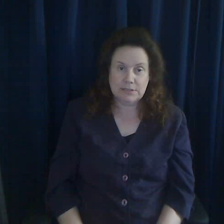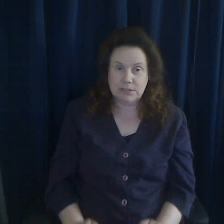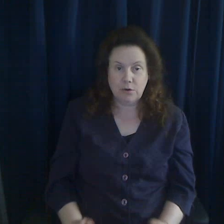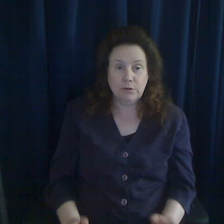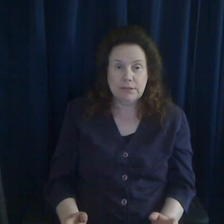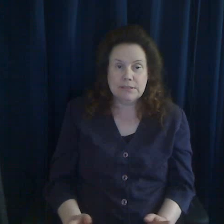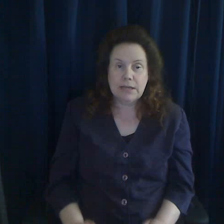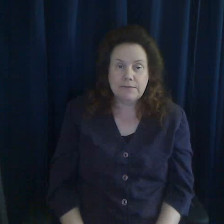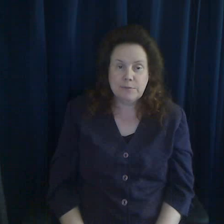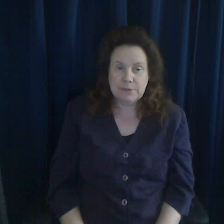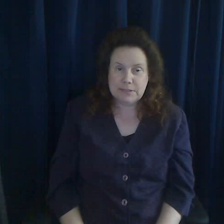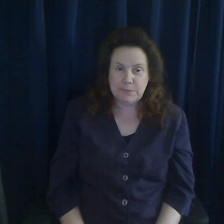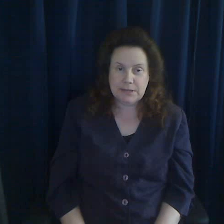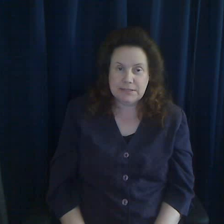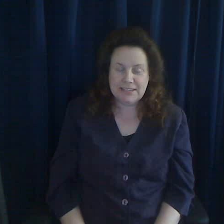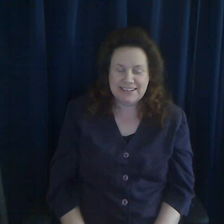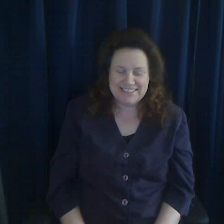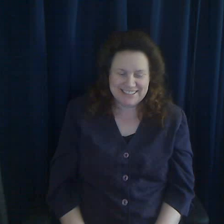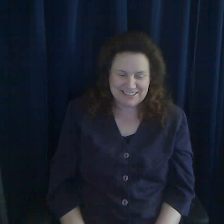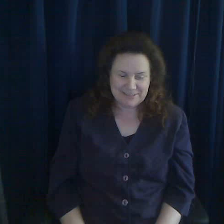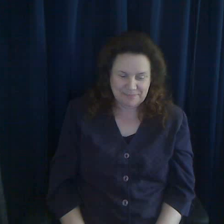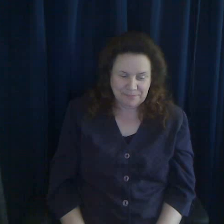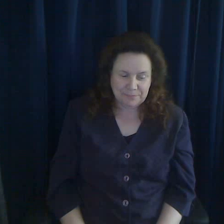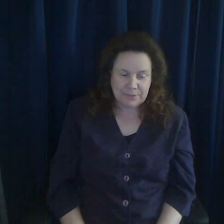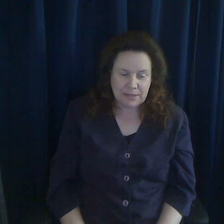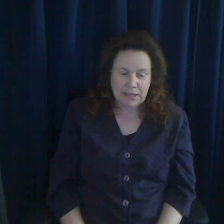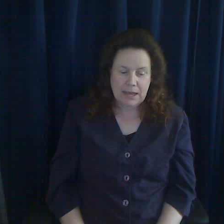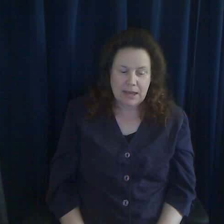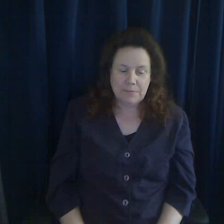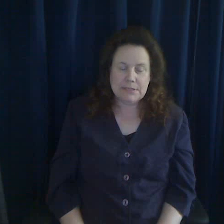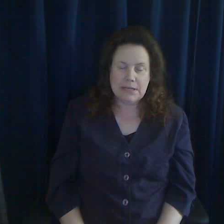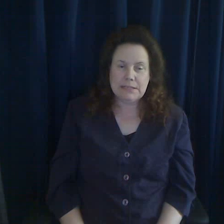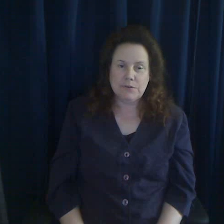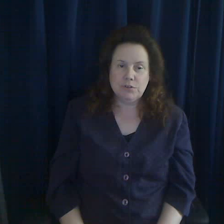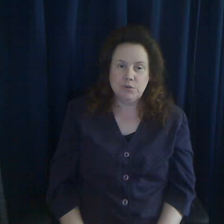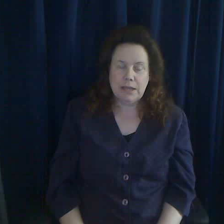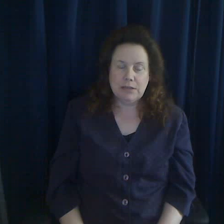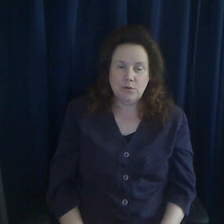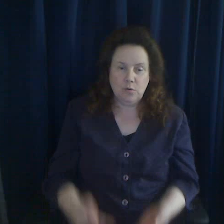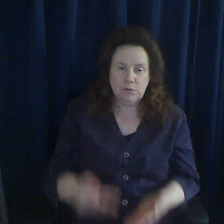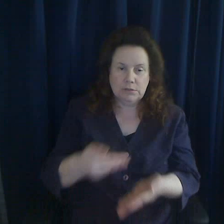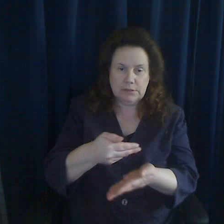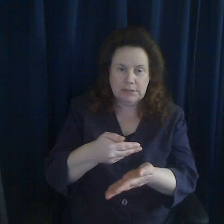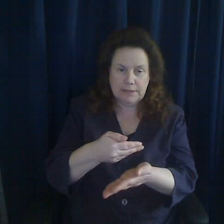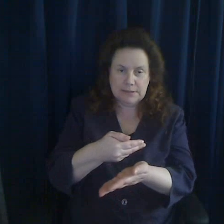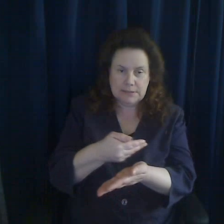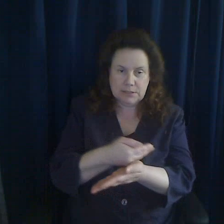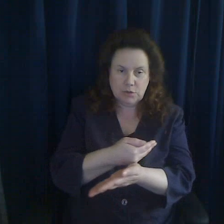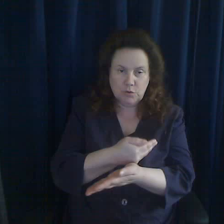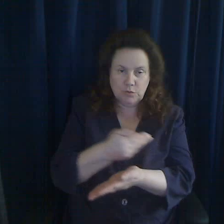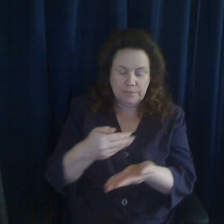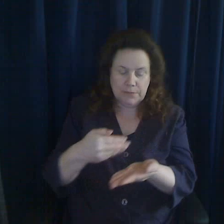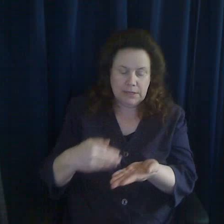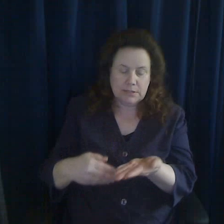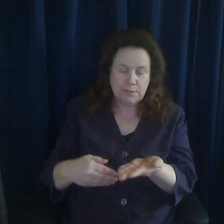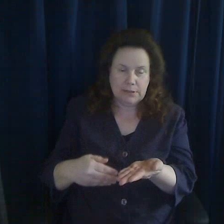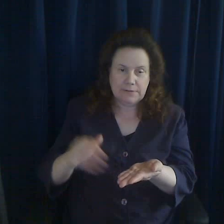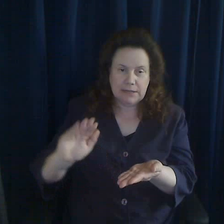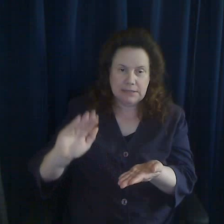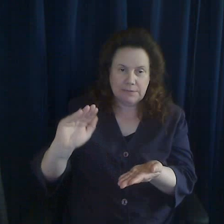is only the sign for please, because it isn't. The signs for new and old look like this, new. So my left hand is